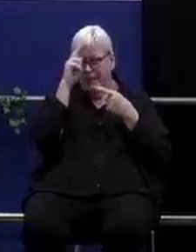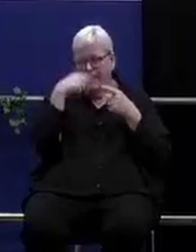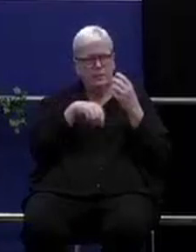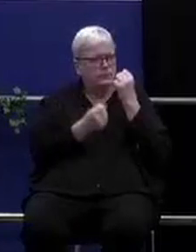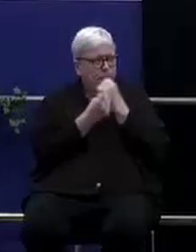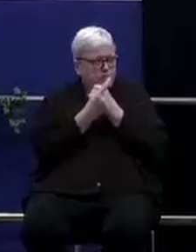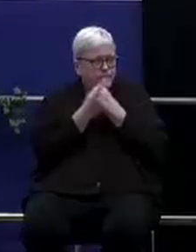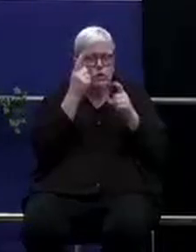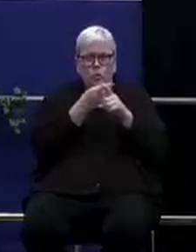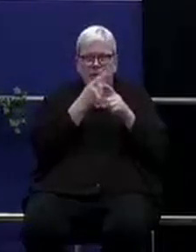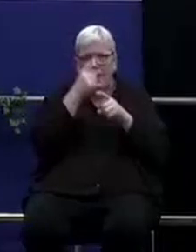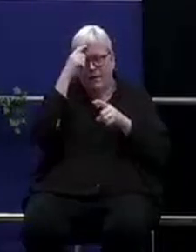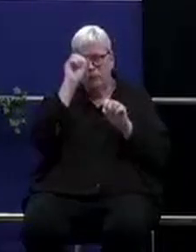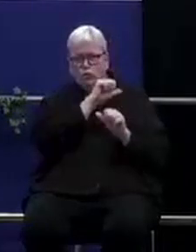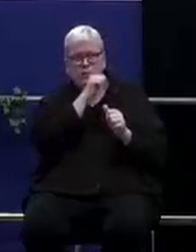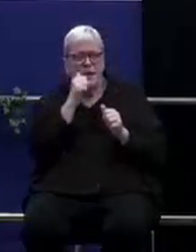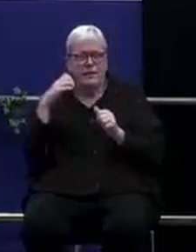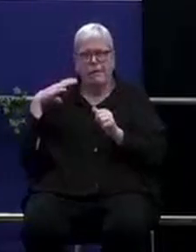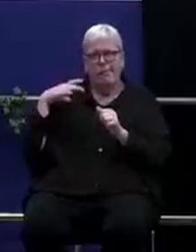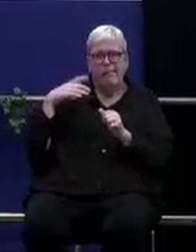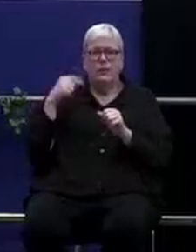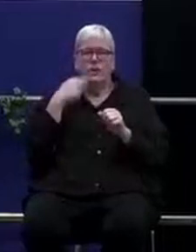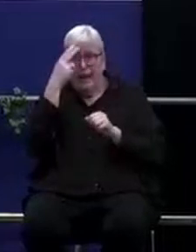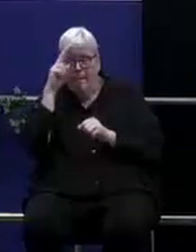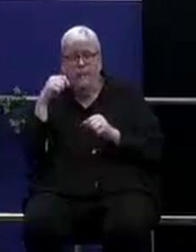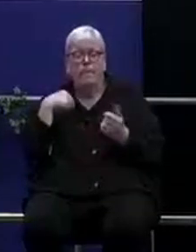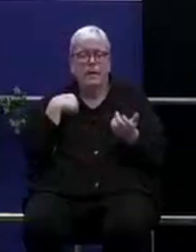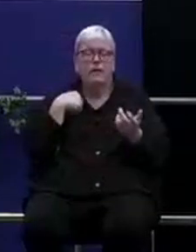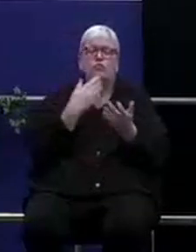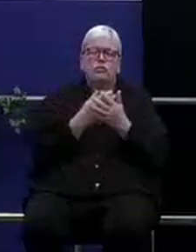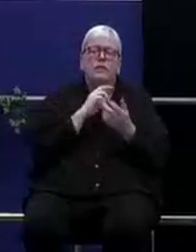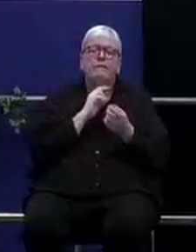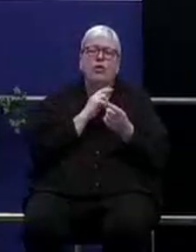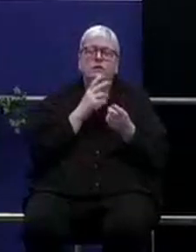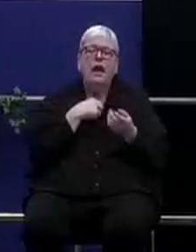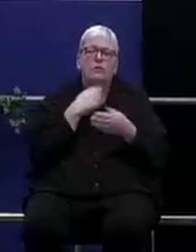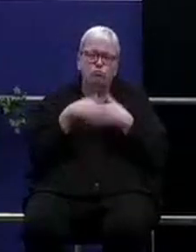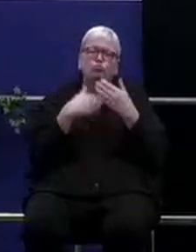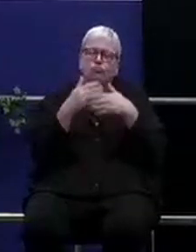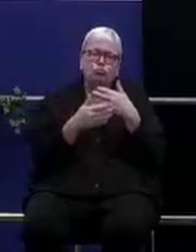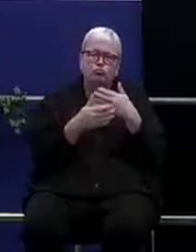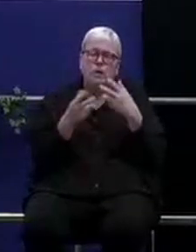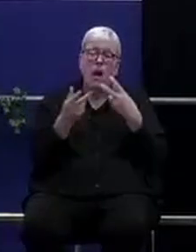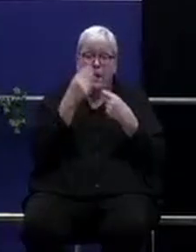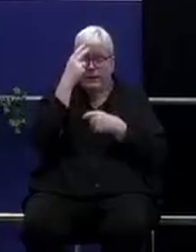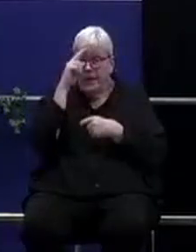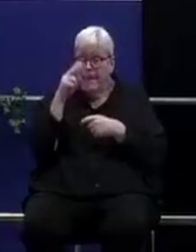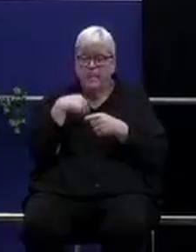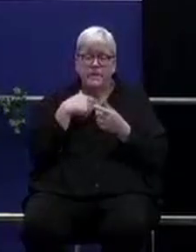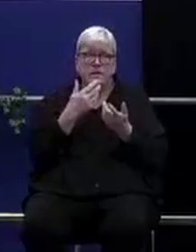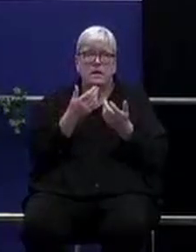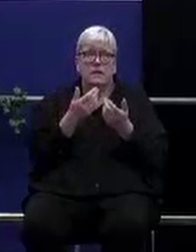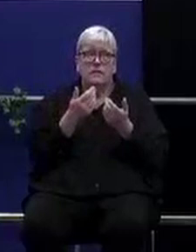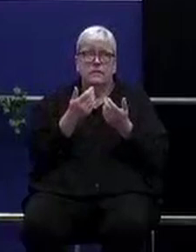cool name. And when I put the voice with it, it just seemed to fit. So I rolled with that. Other names, I would have like, you